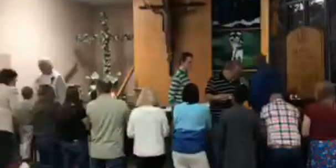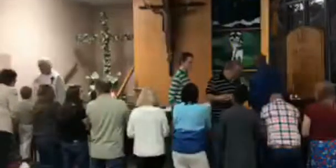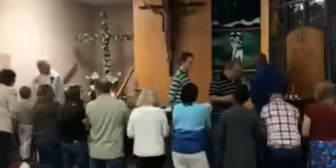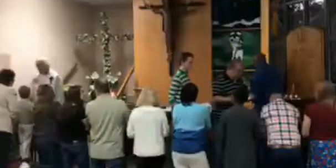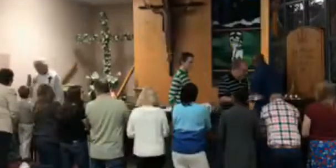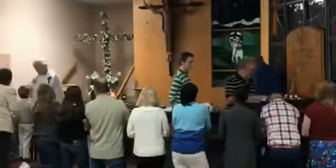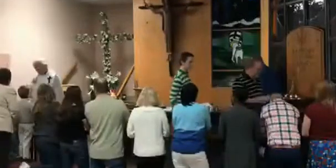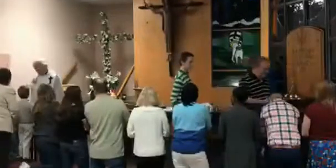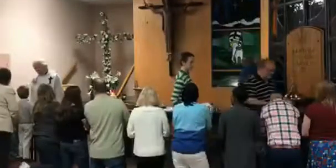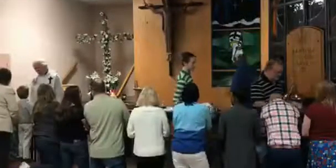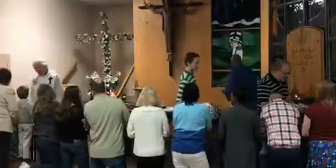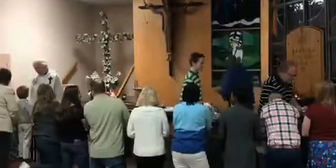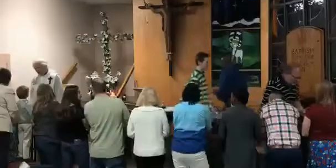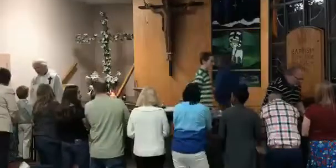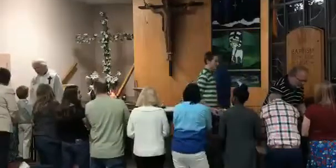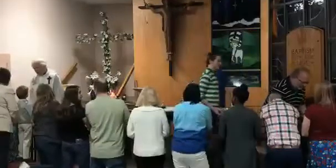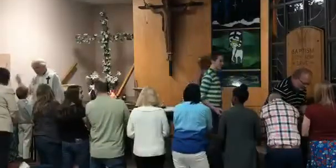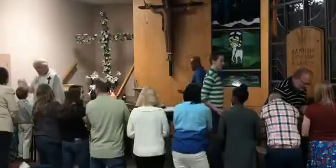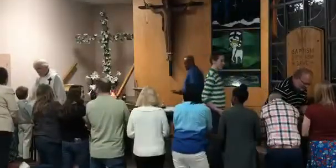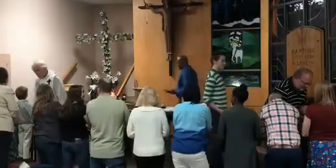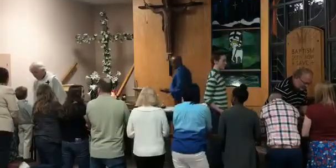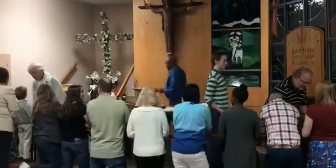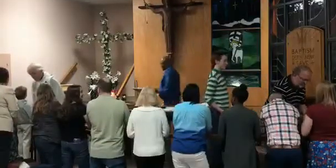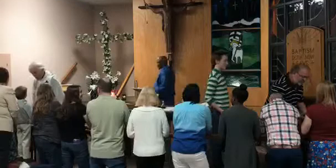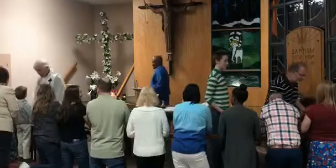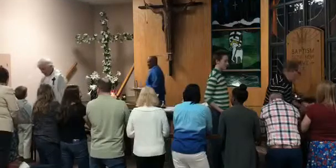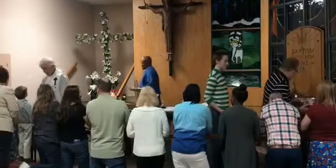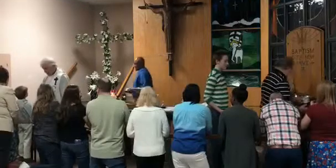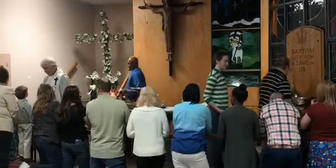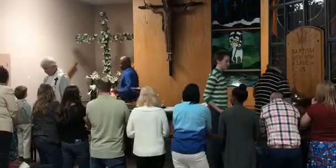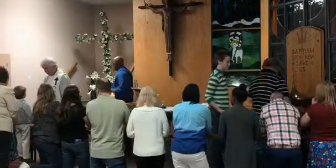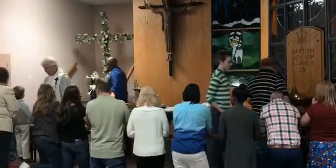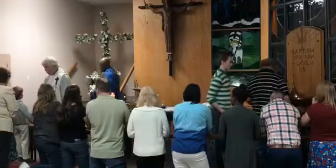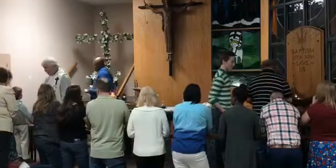church. I know, it's pretty quiet. Jesus is risen.